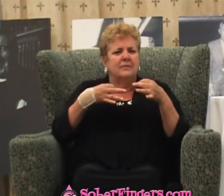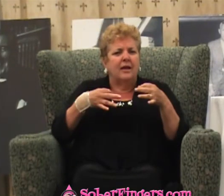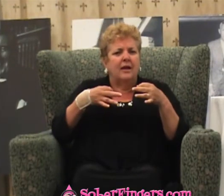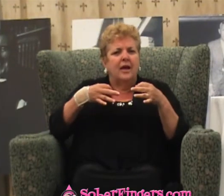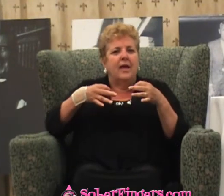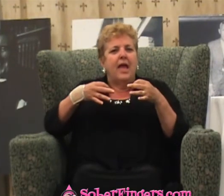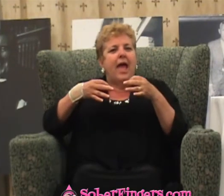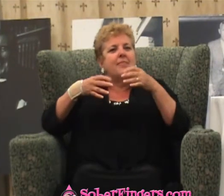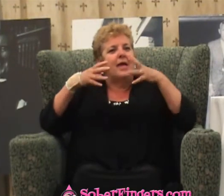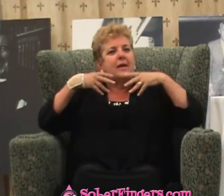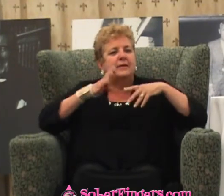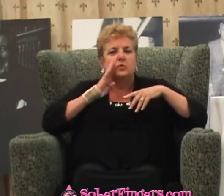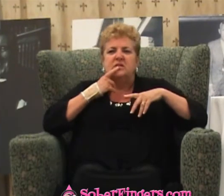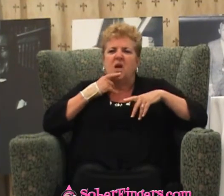karma, dude. So